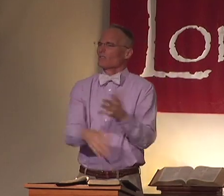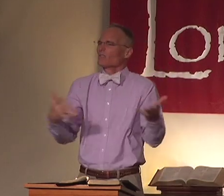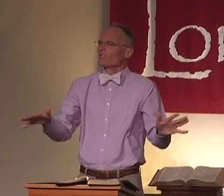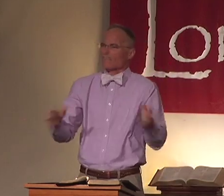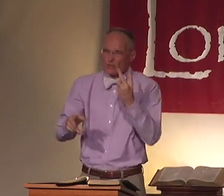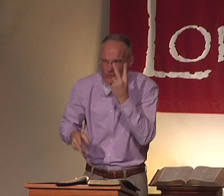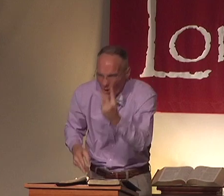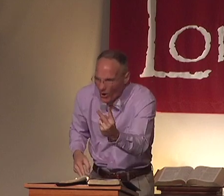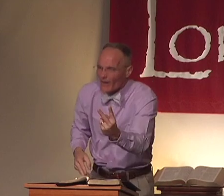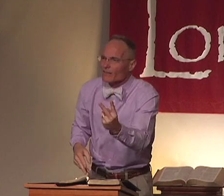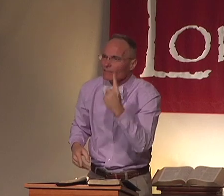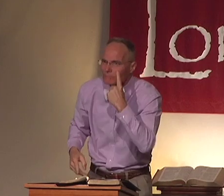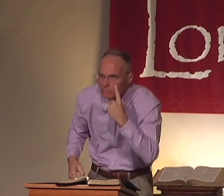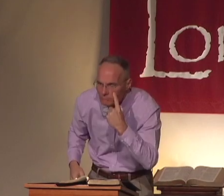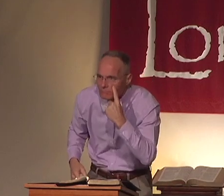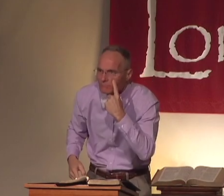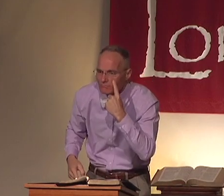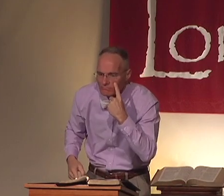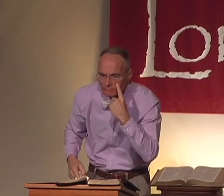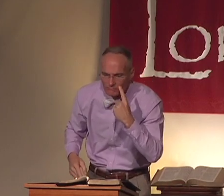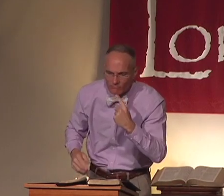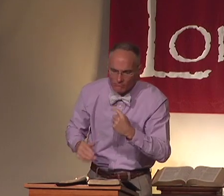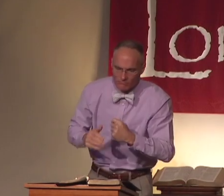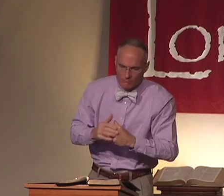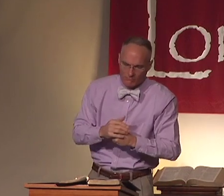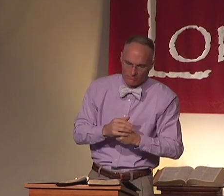they saw their leader killed. They witnessed that.